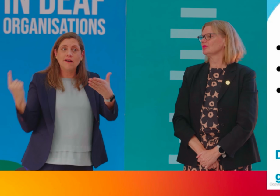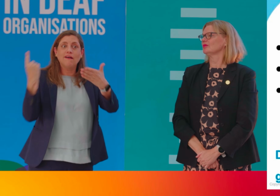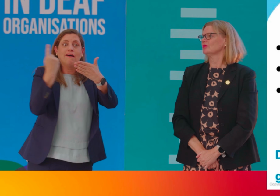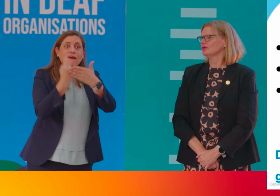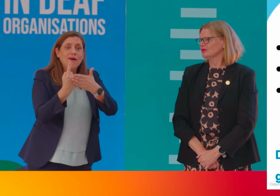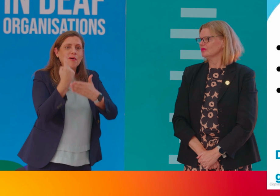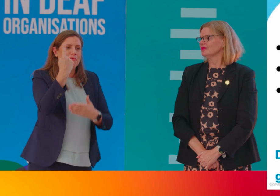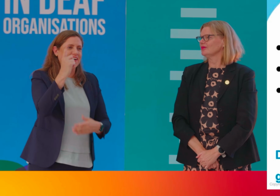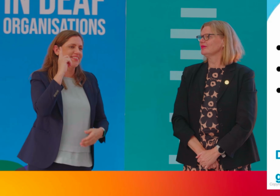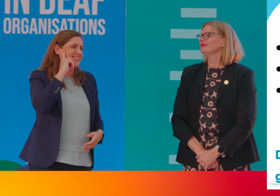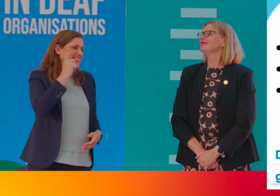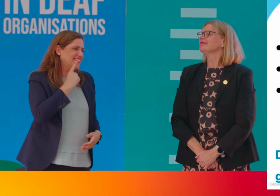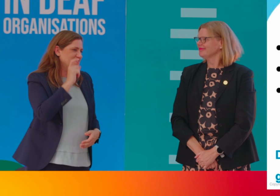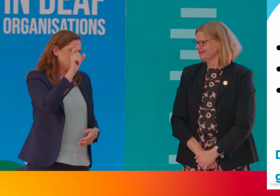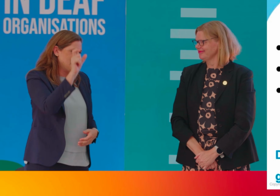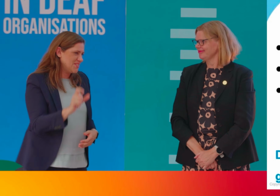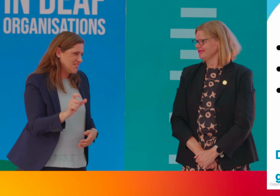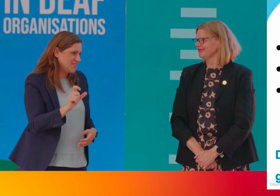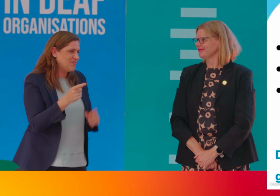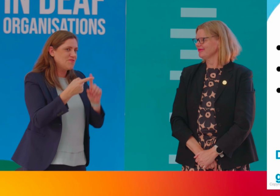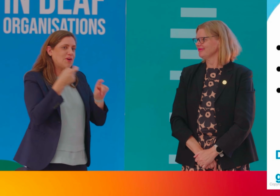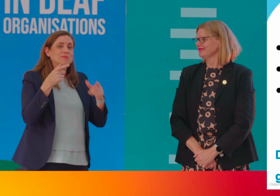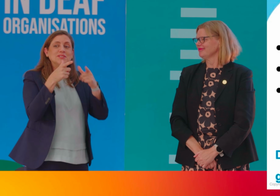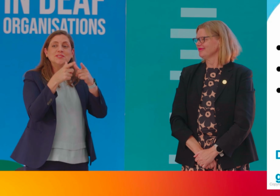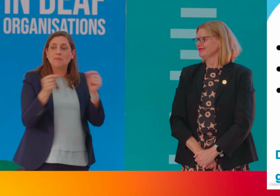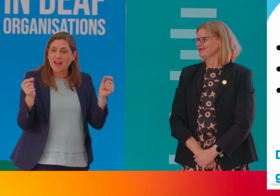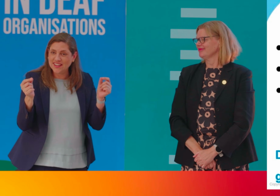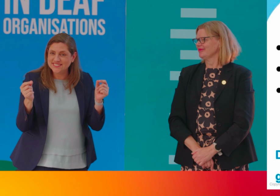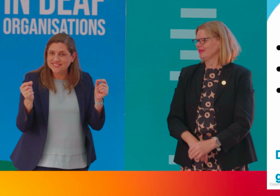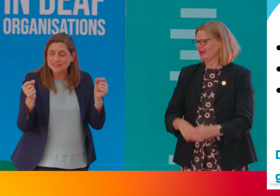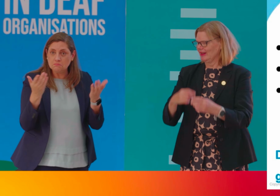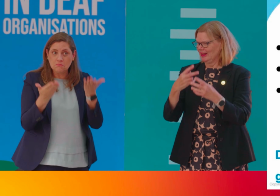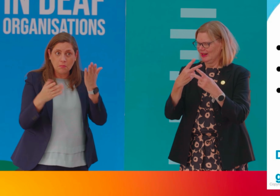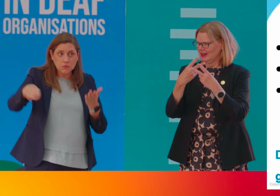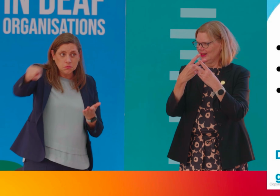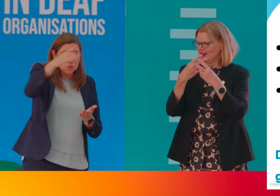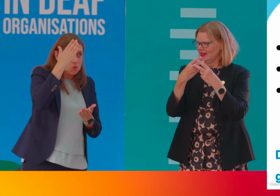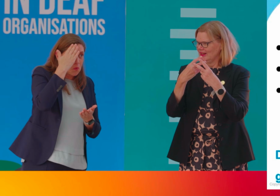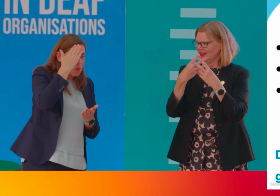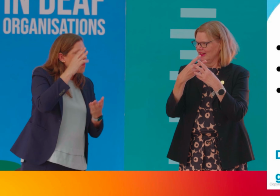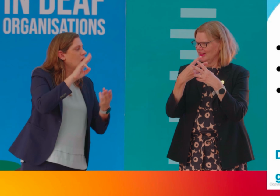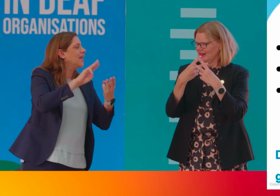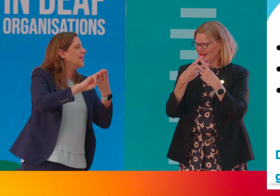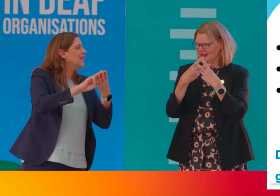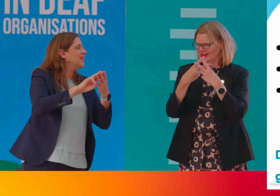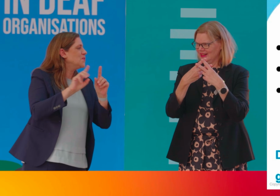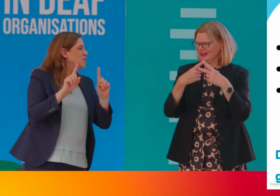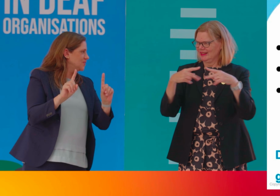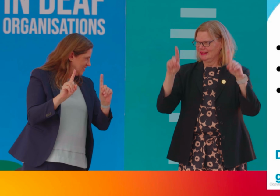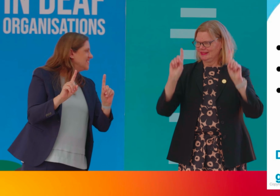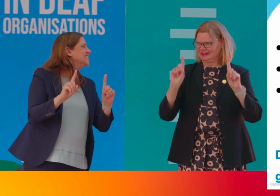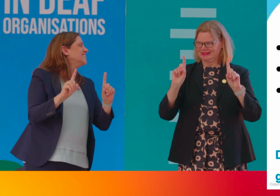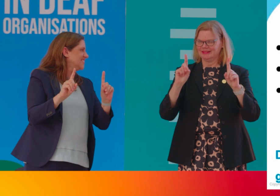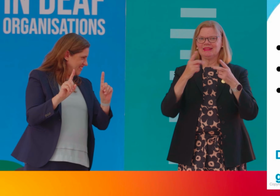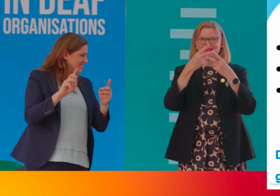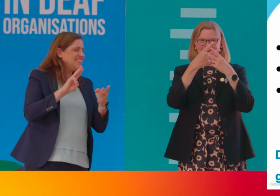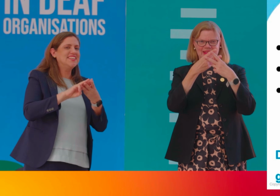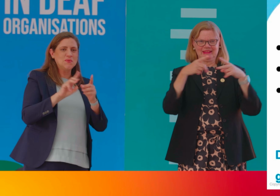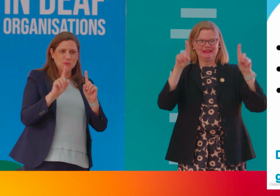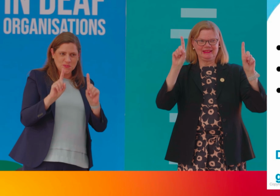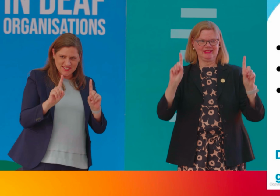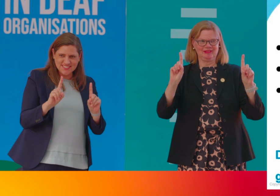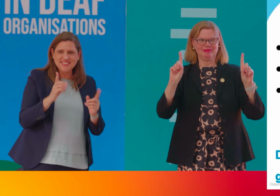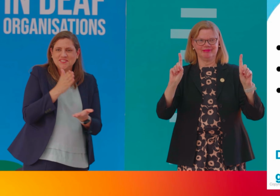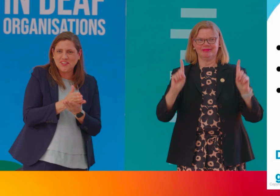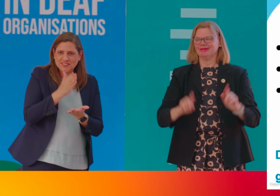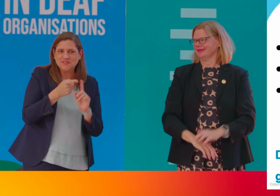Currently, the CRPD committee has a deaf committee member from Japan. You may actually know him. He